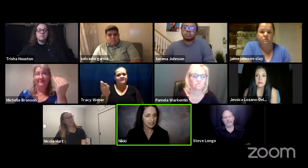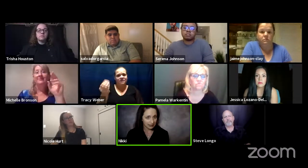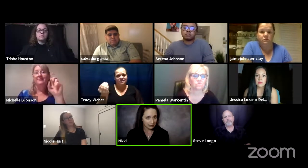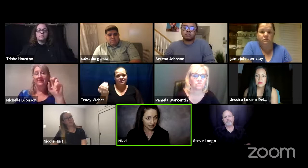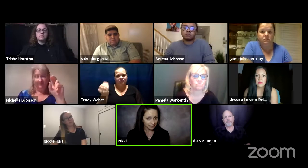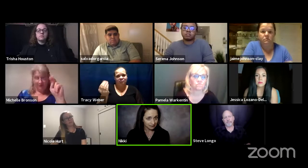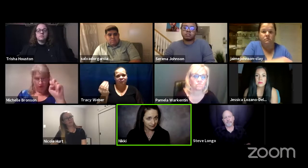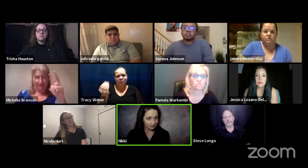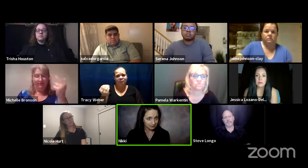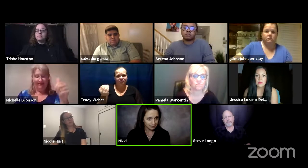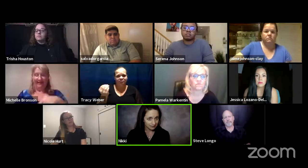14th,